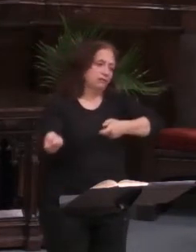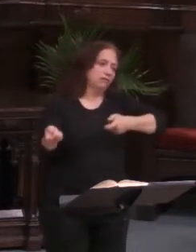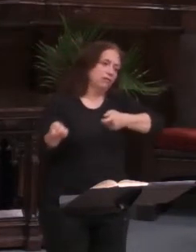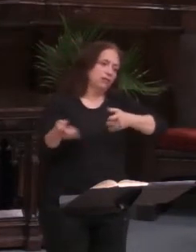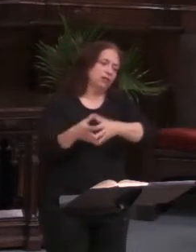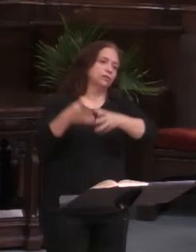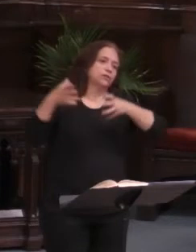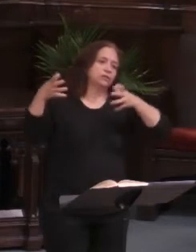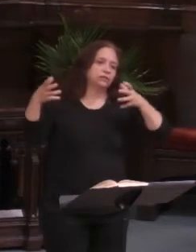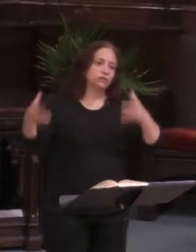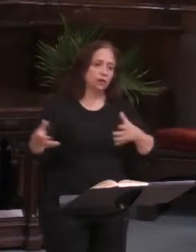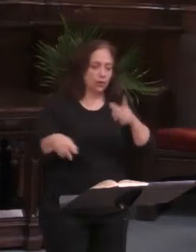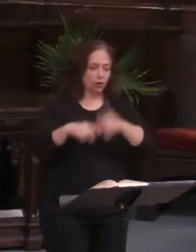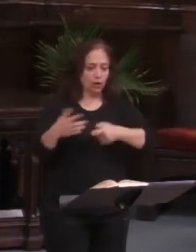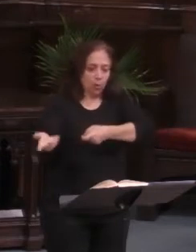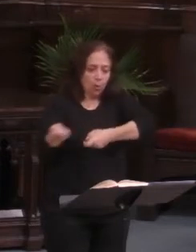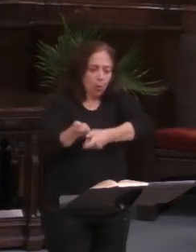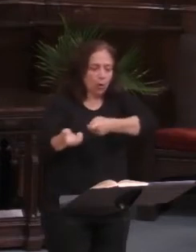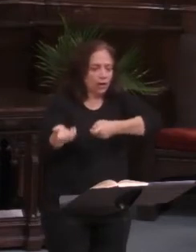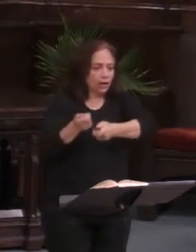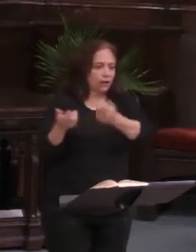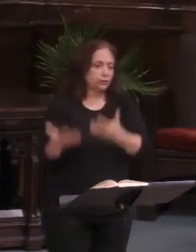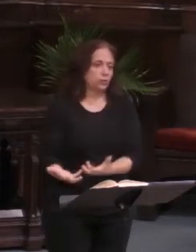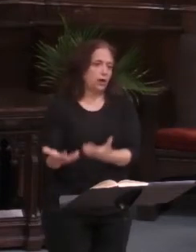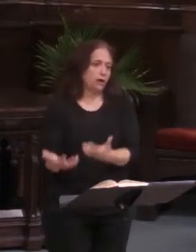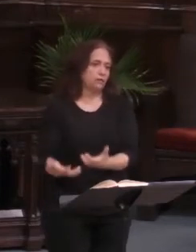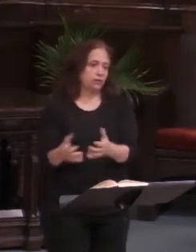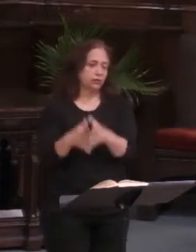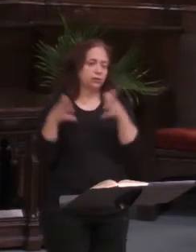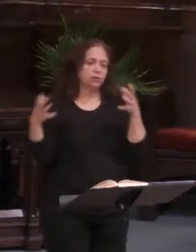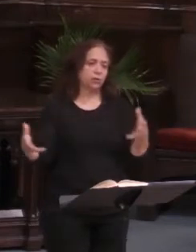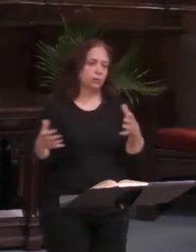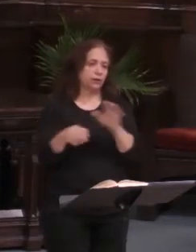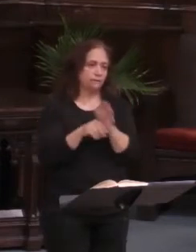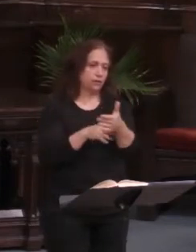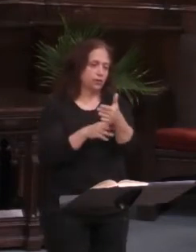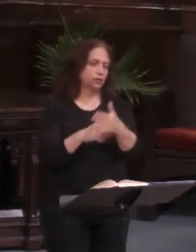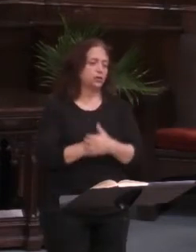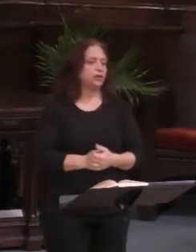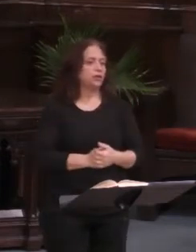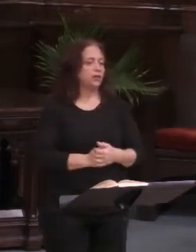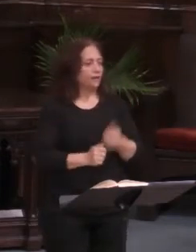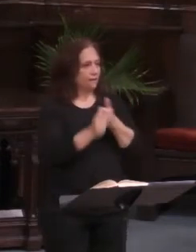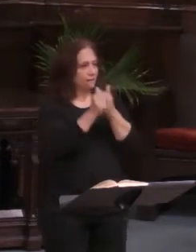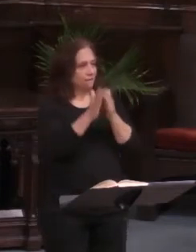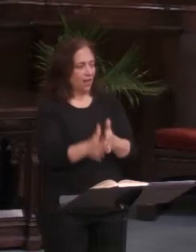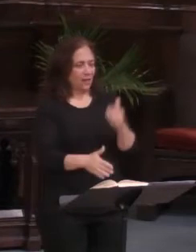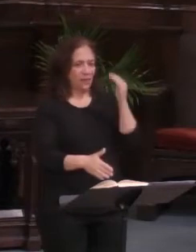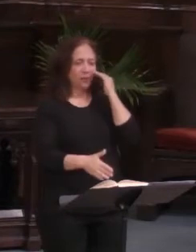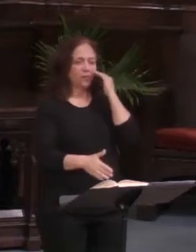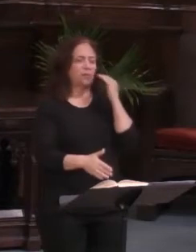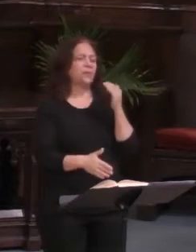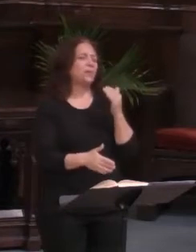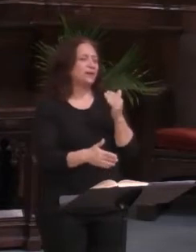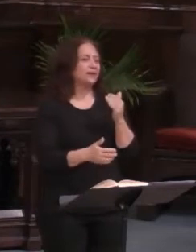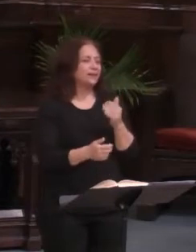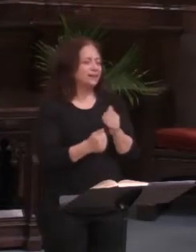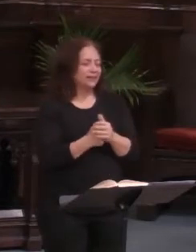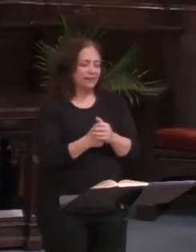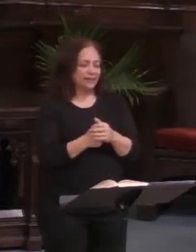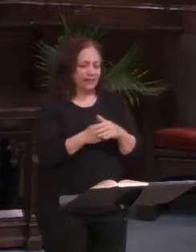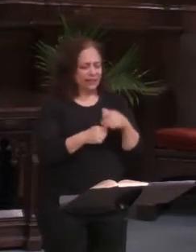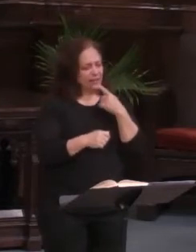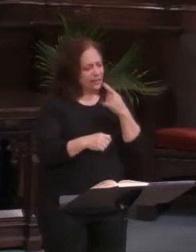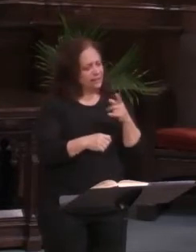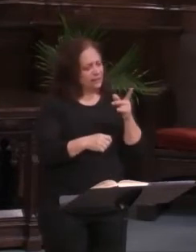in because of the quantity of fish. That disciple whom Jesus loved therefore said to